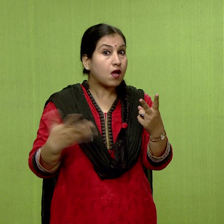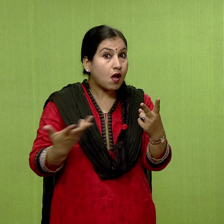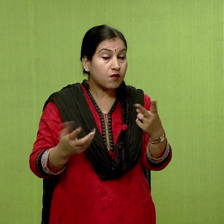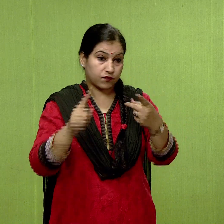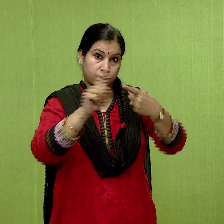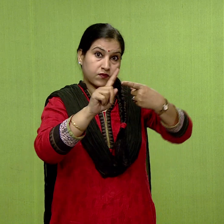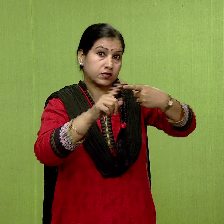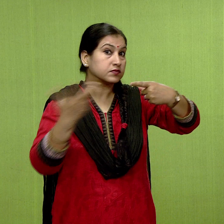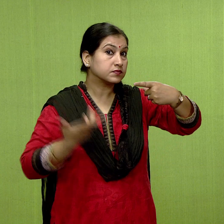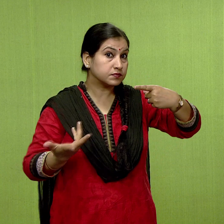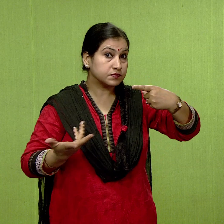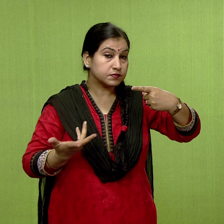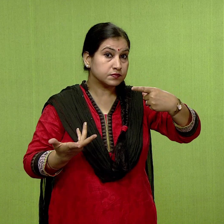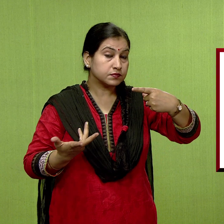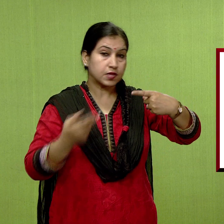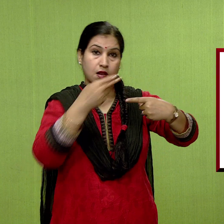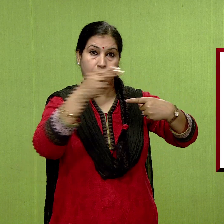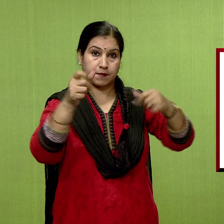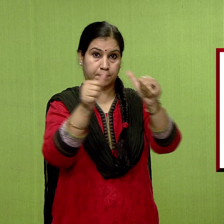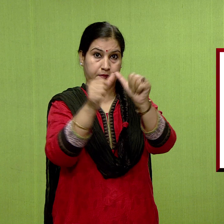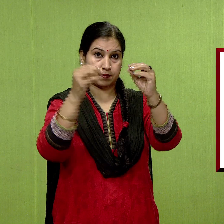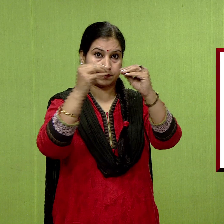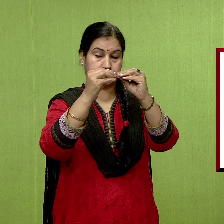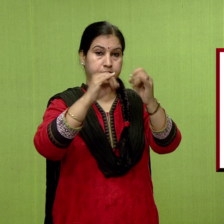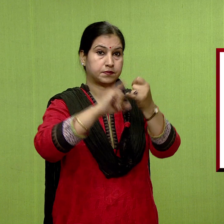The first is absolute location